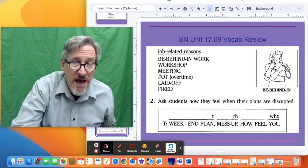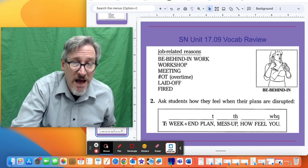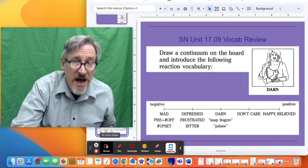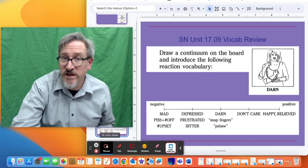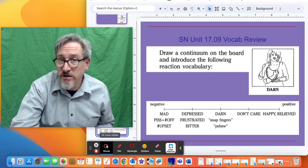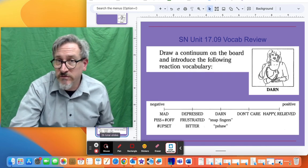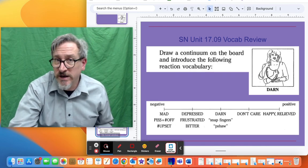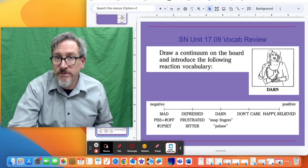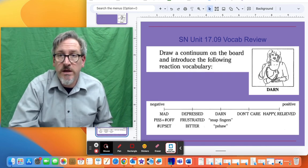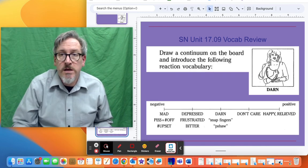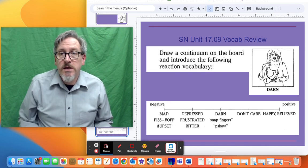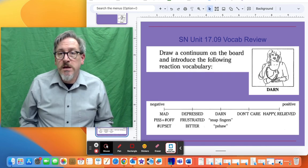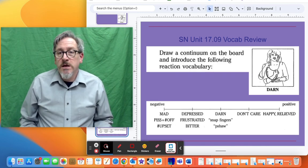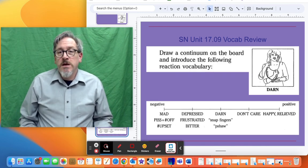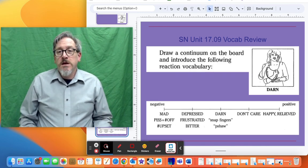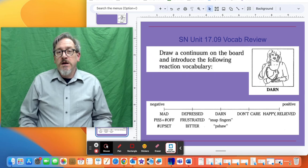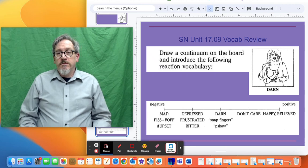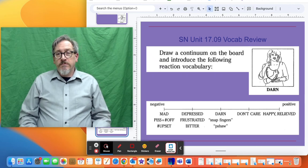How do you feel, right?